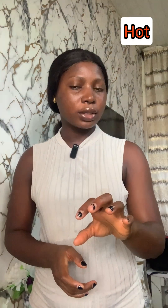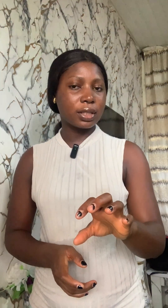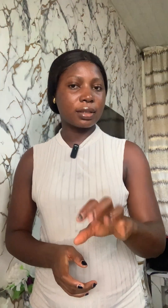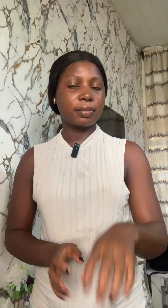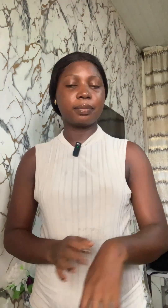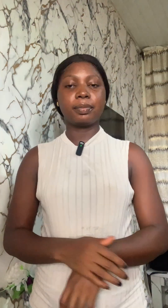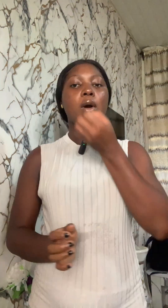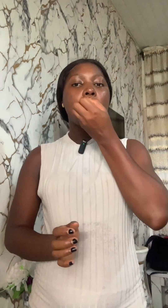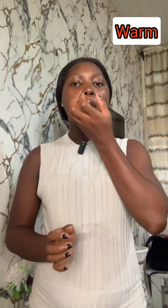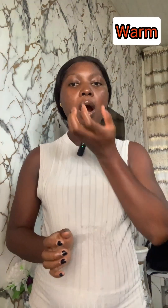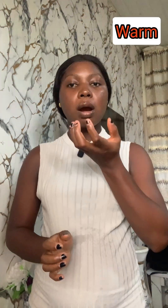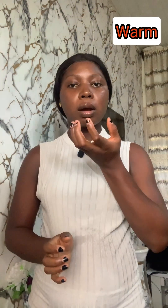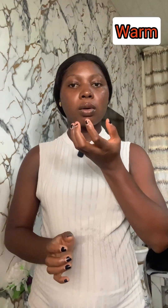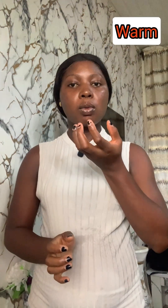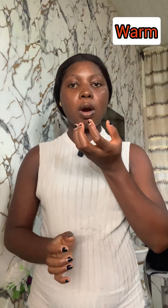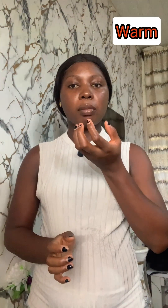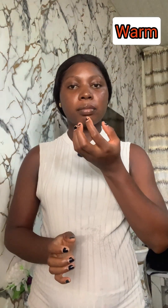Hot. Warm.